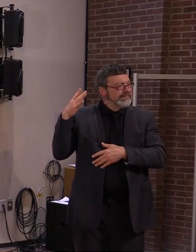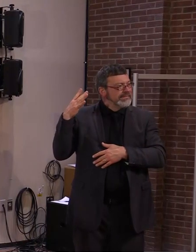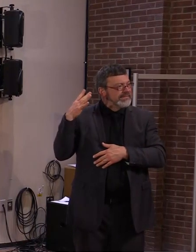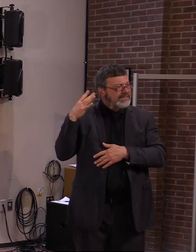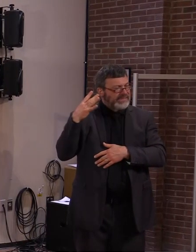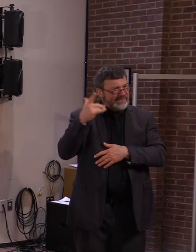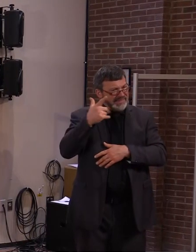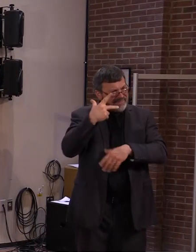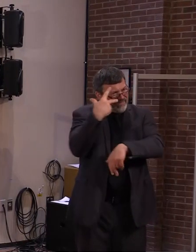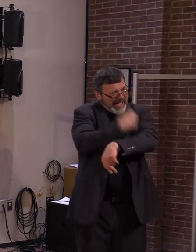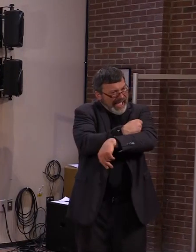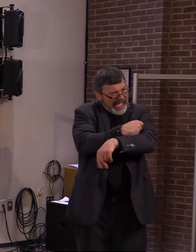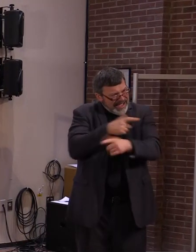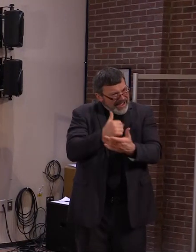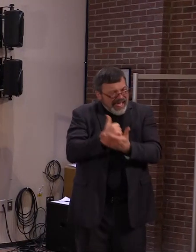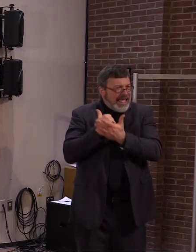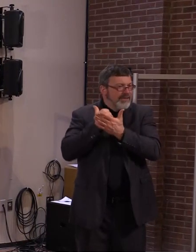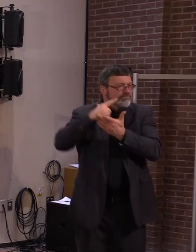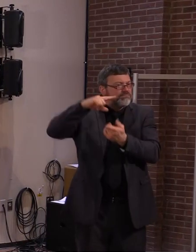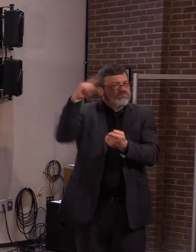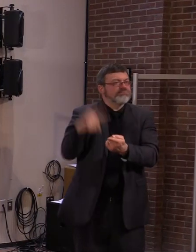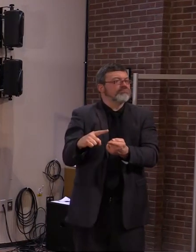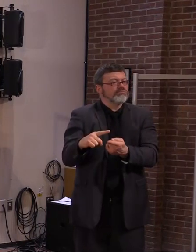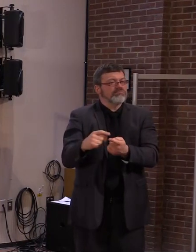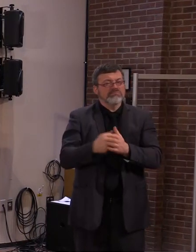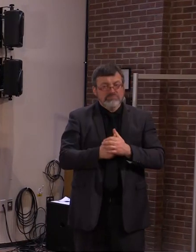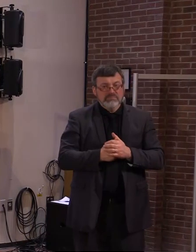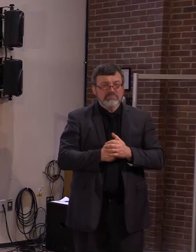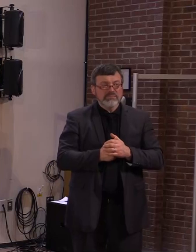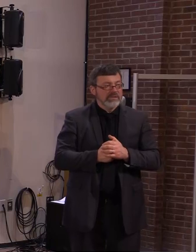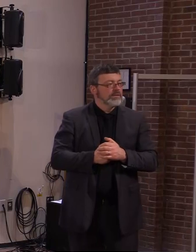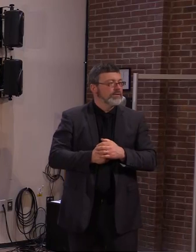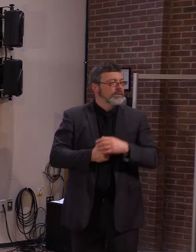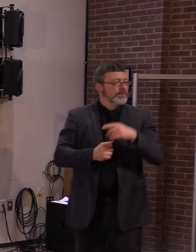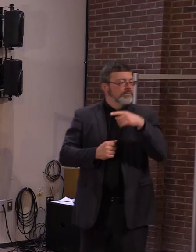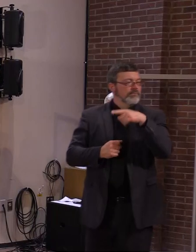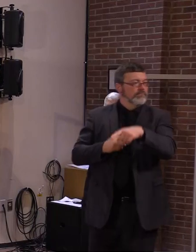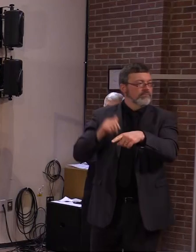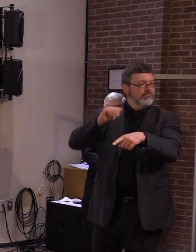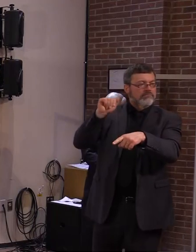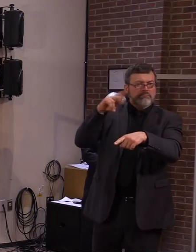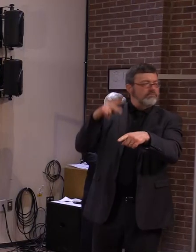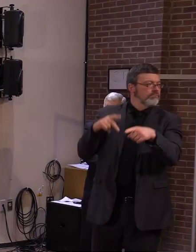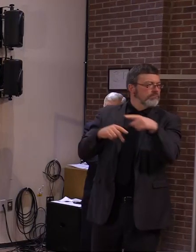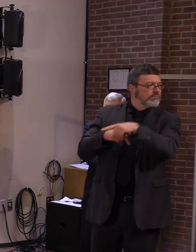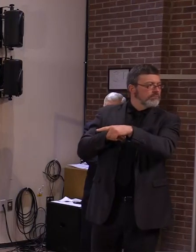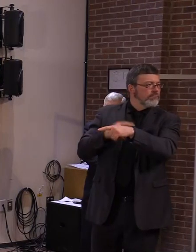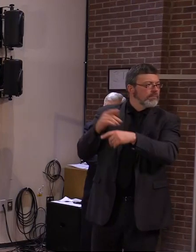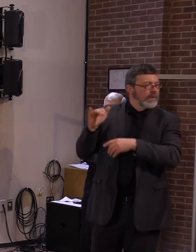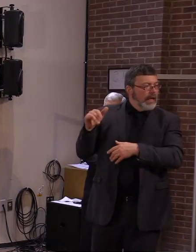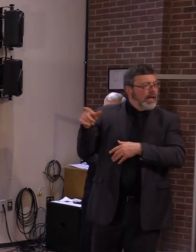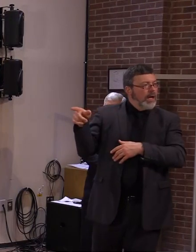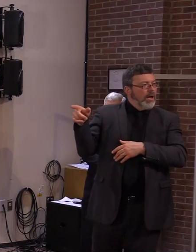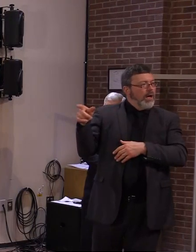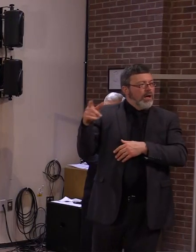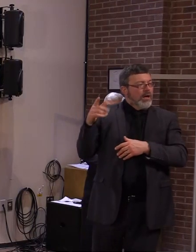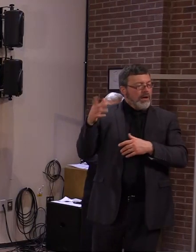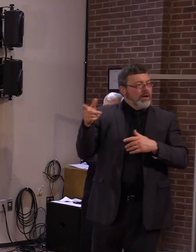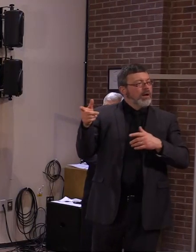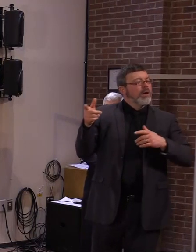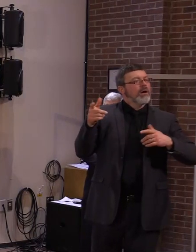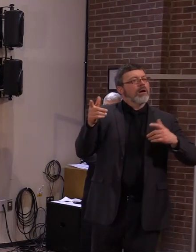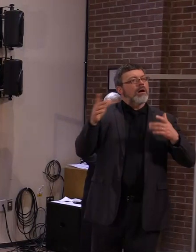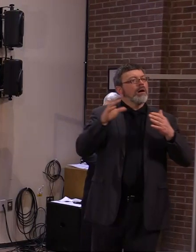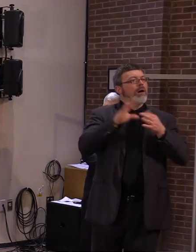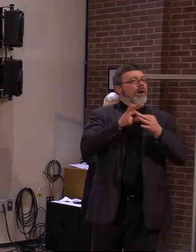you said that your point of worry about hospitalizations was 80? No, I mean, we were watching the numbers, but